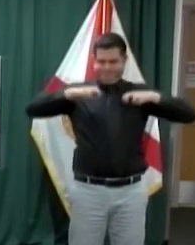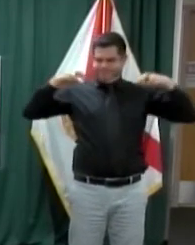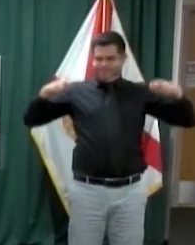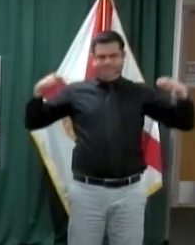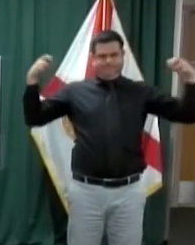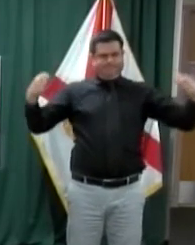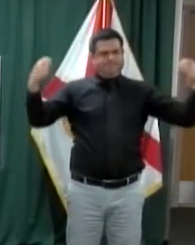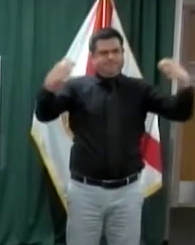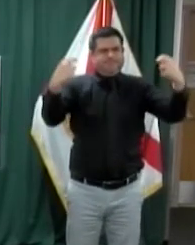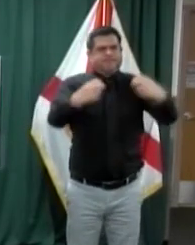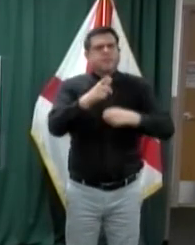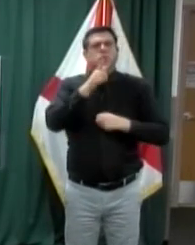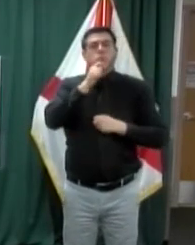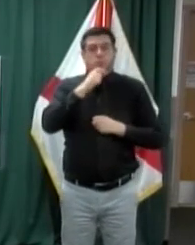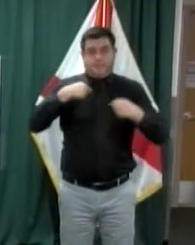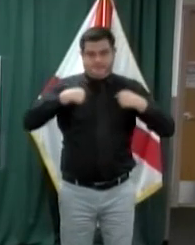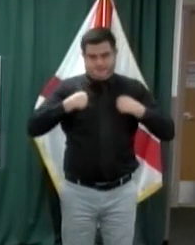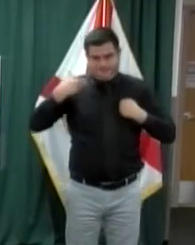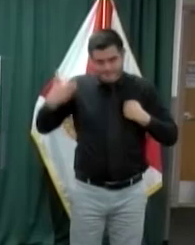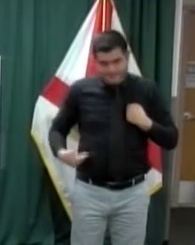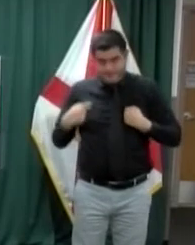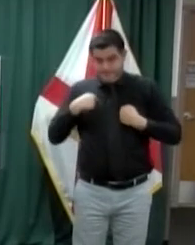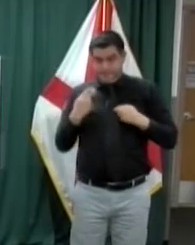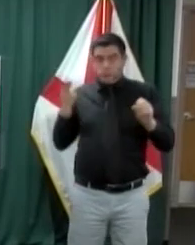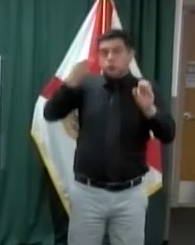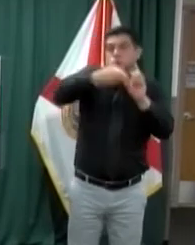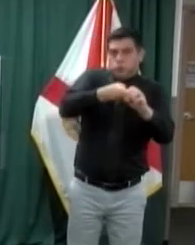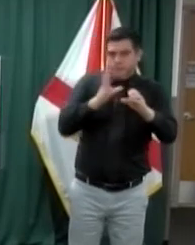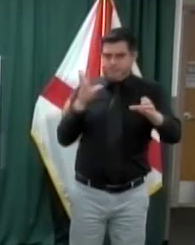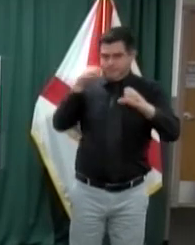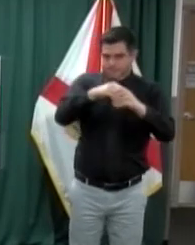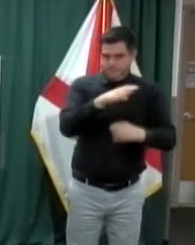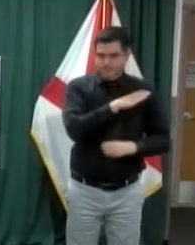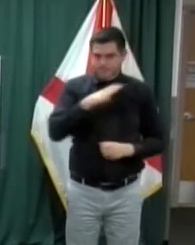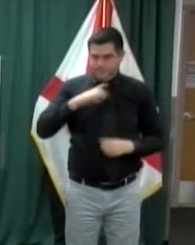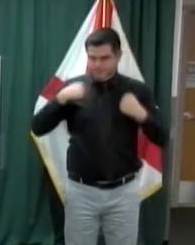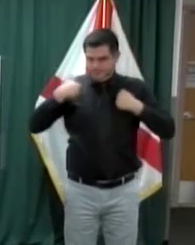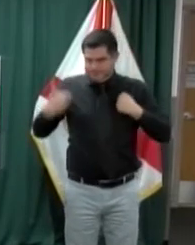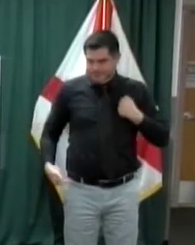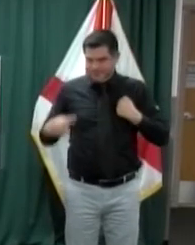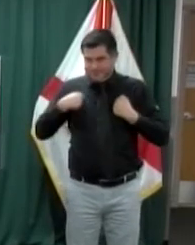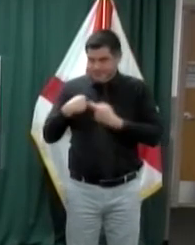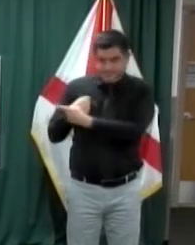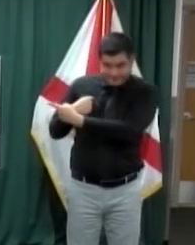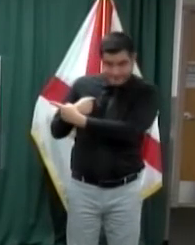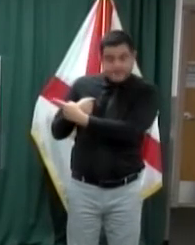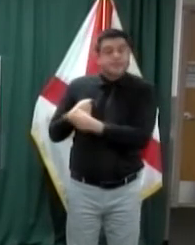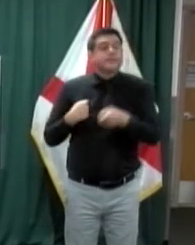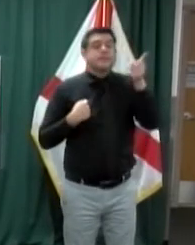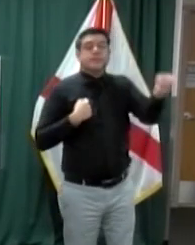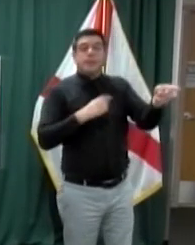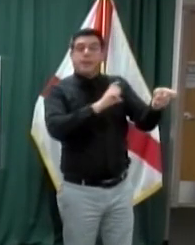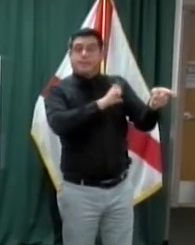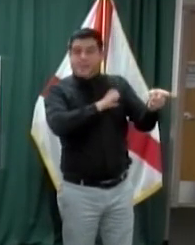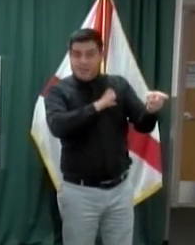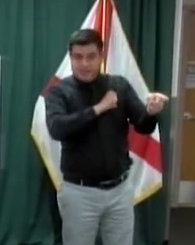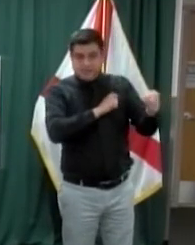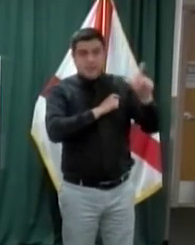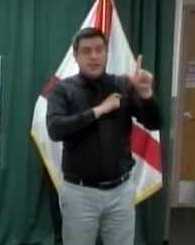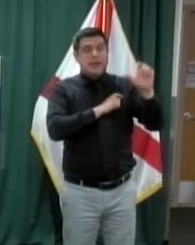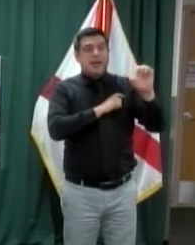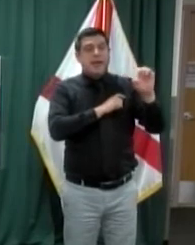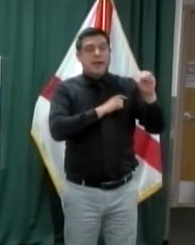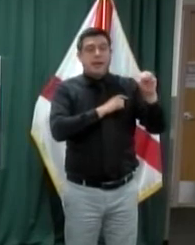consists of myself as the chairman of the Seminole County Board of County Commission. It consists of our county sheriff, Dennis Lima, It